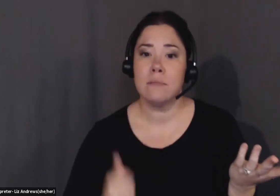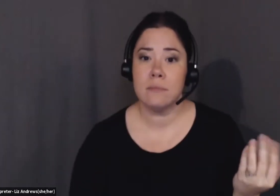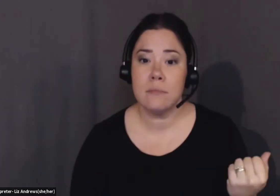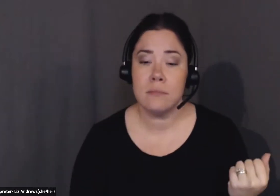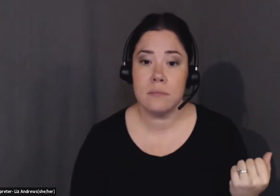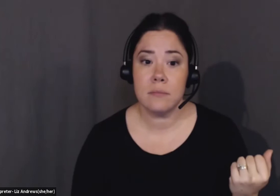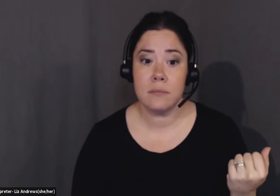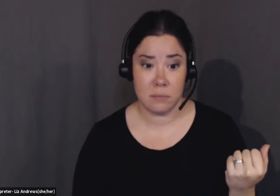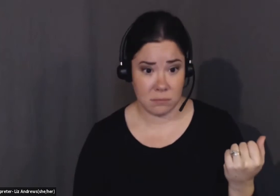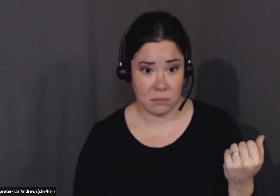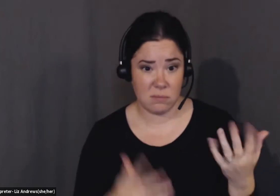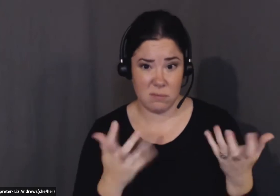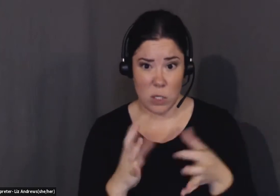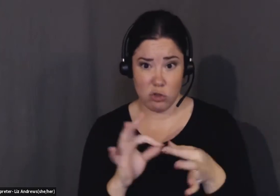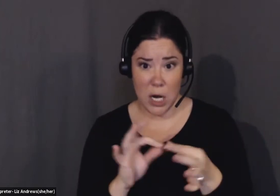Does anyone want to share?